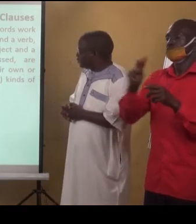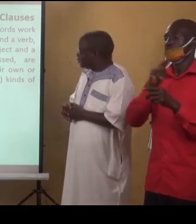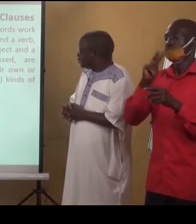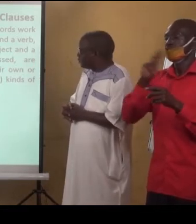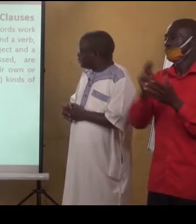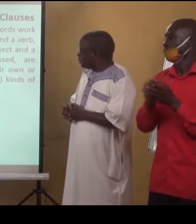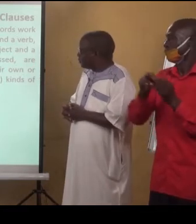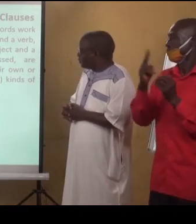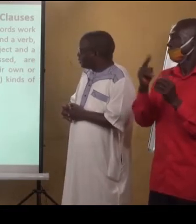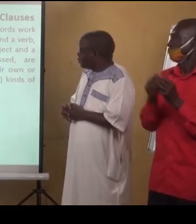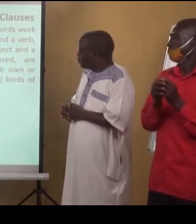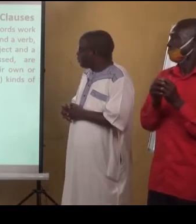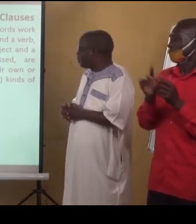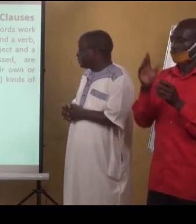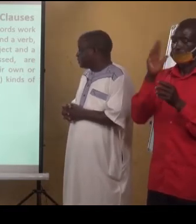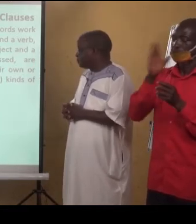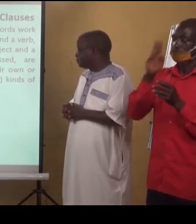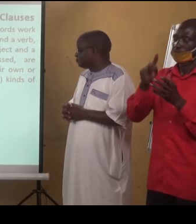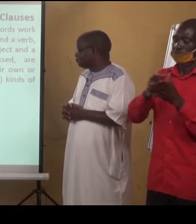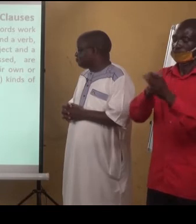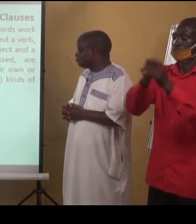Number 2, we'll be running.